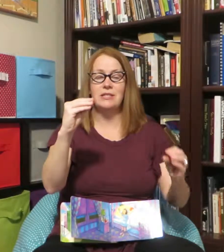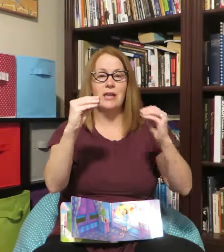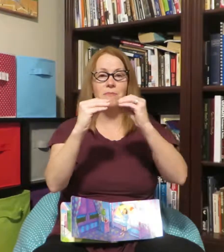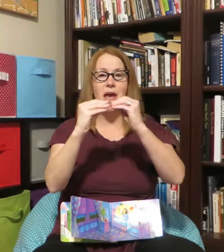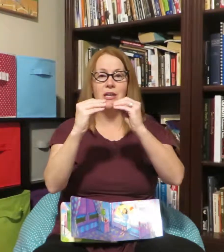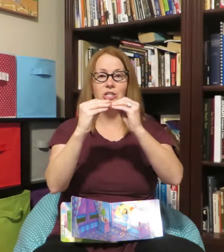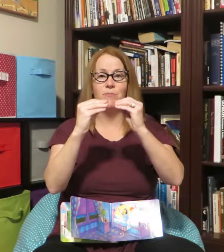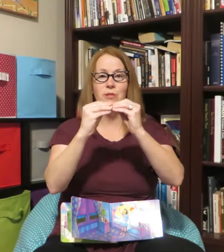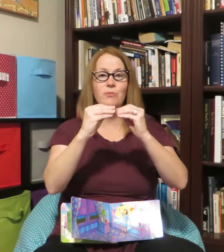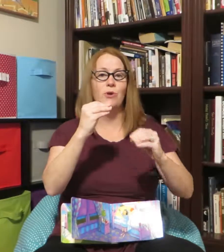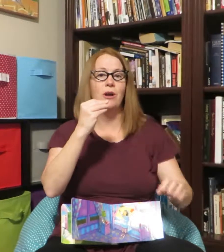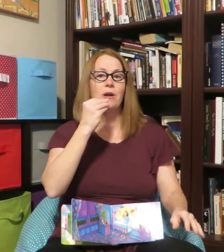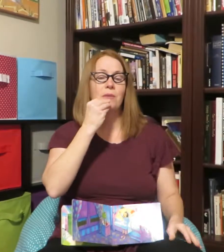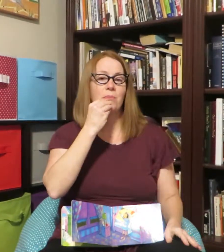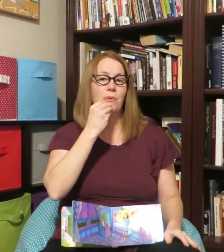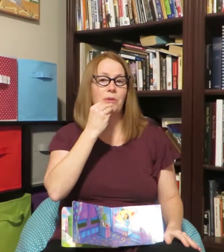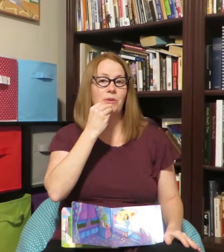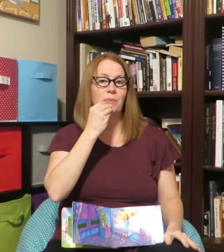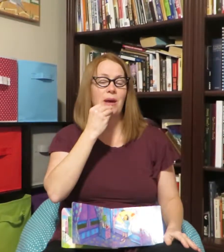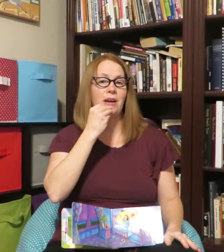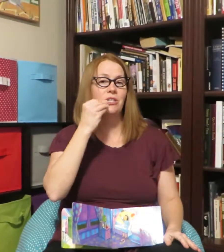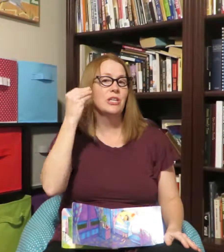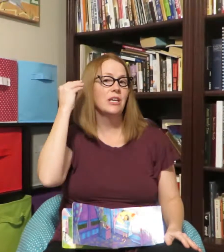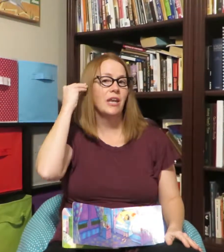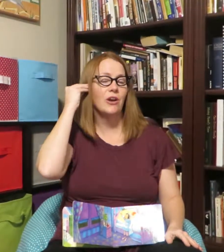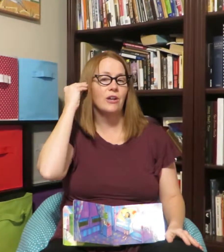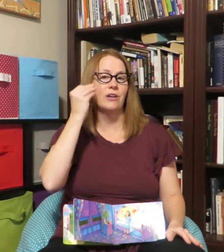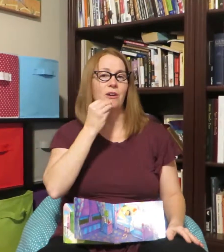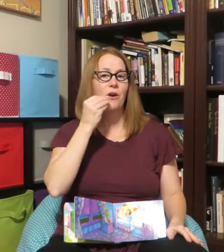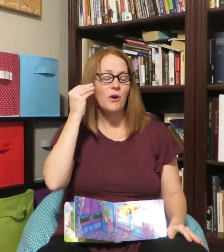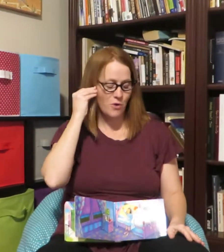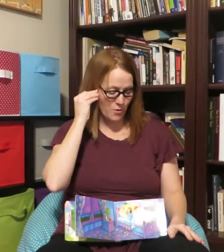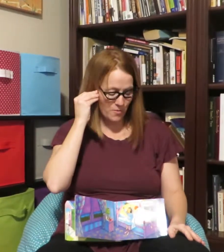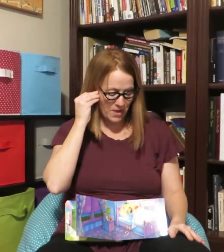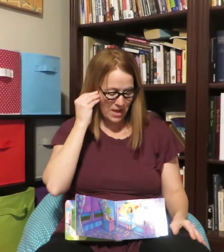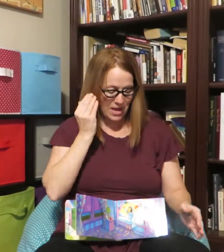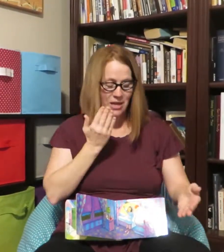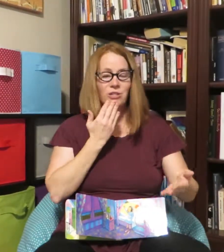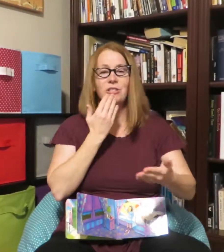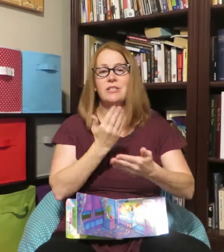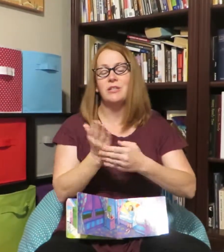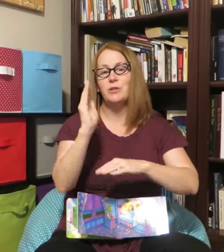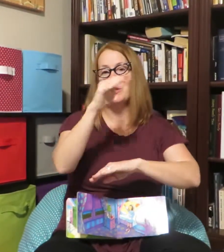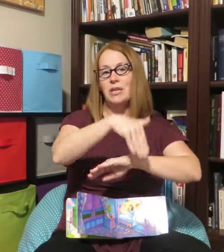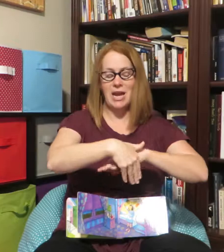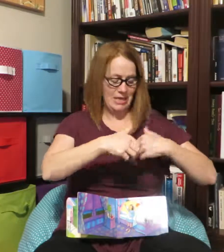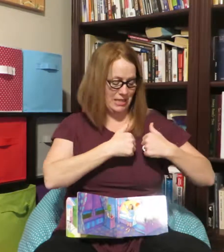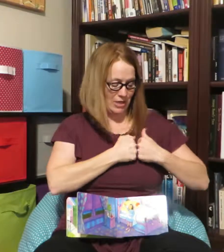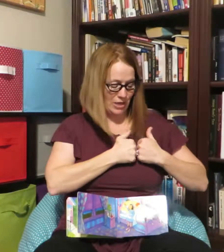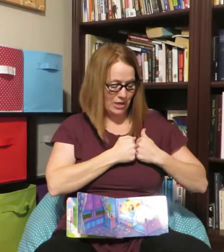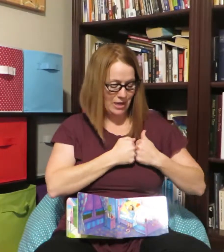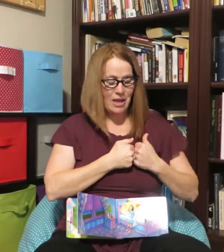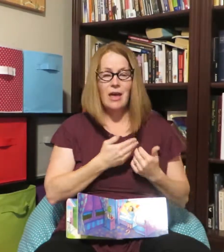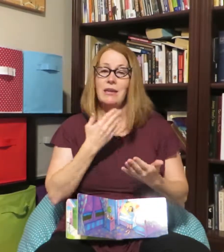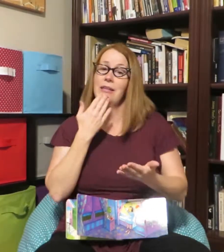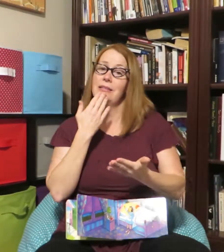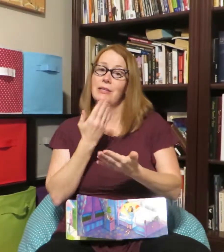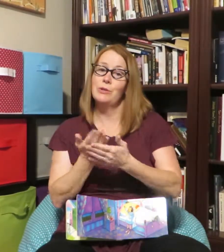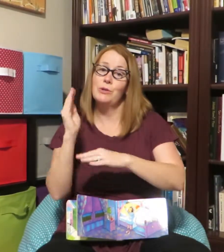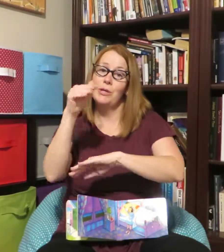same hand shape as more, but we do it by our chin and our ear. Home. And she says, "Good night, dear." And he says, "Good